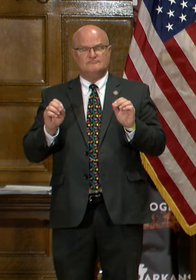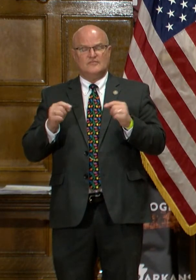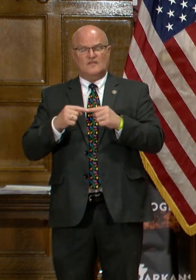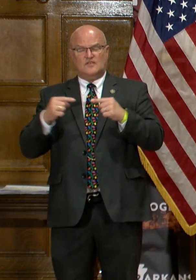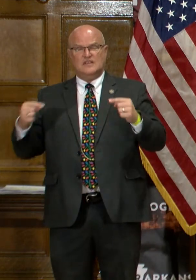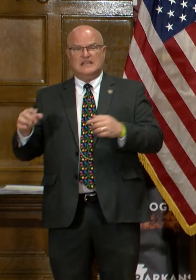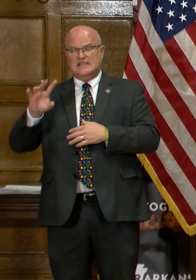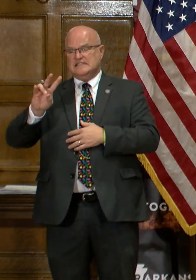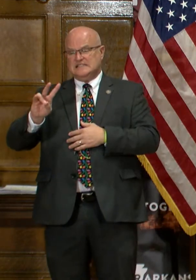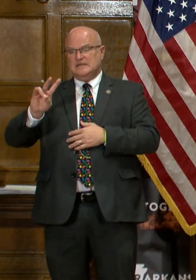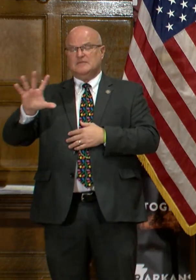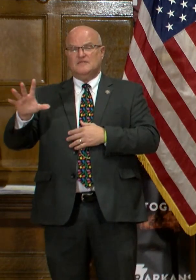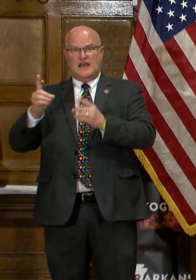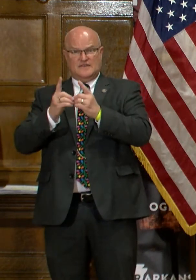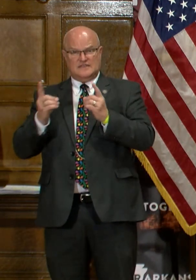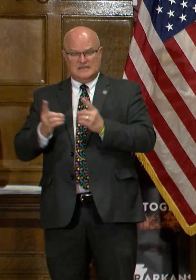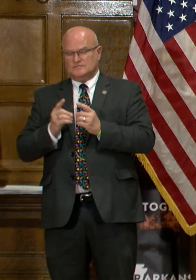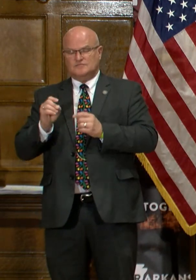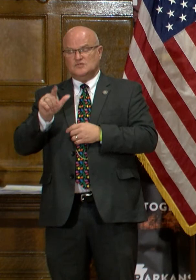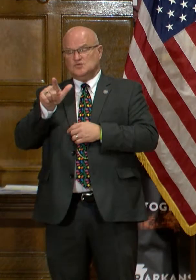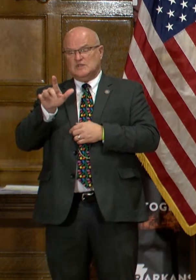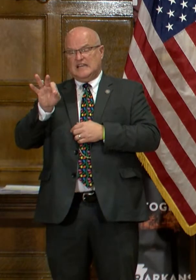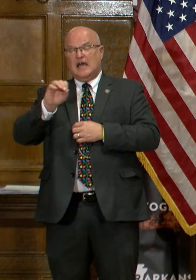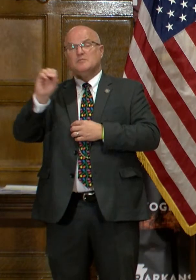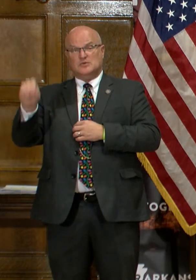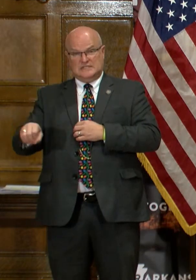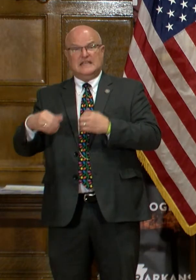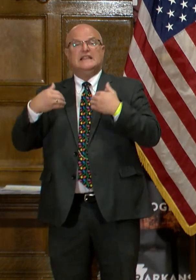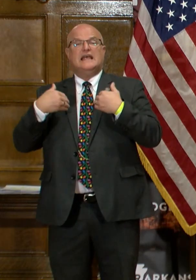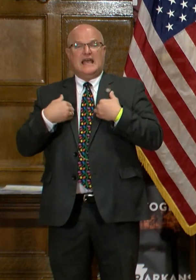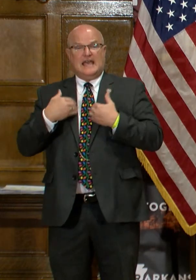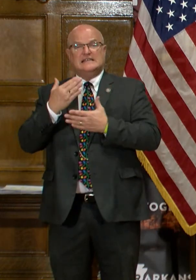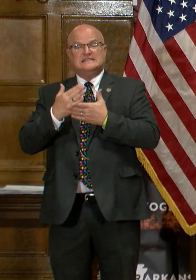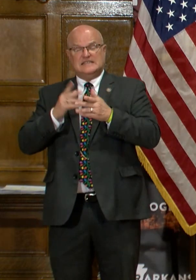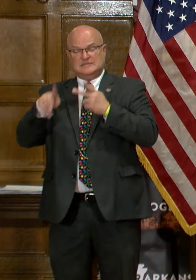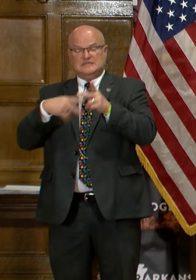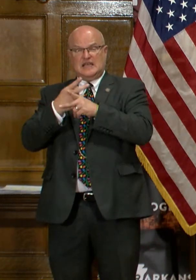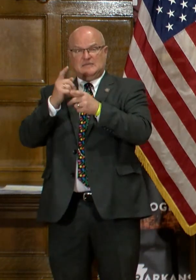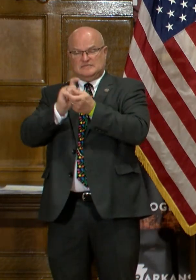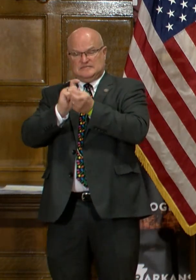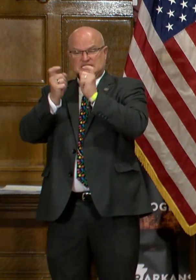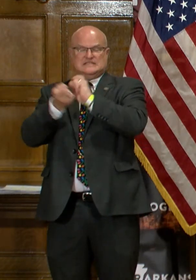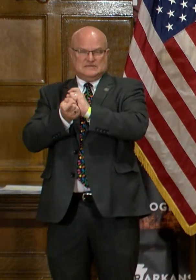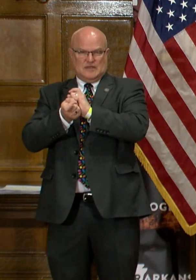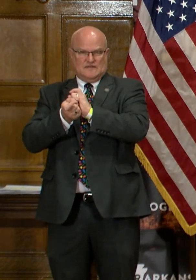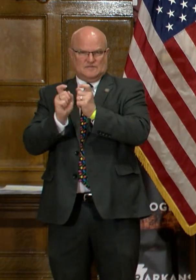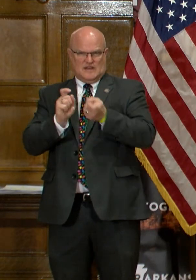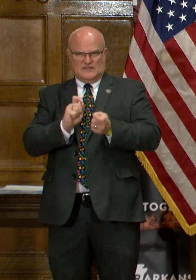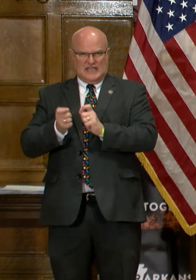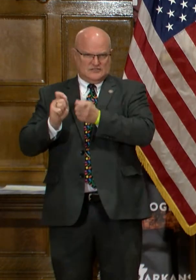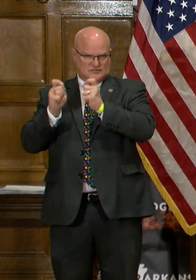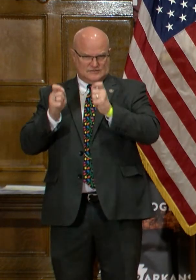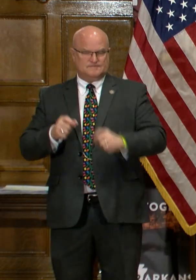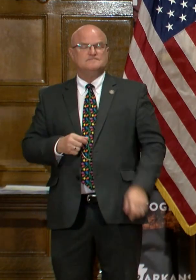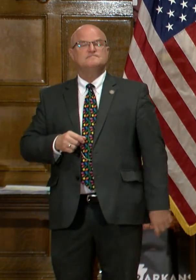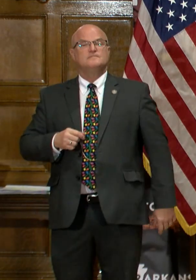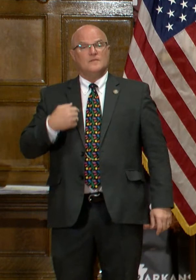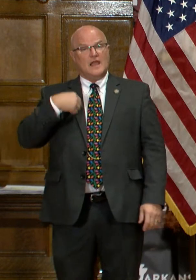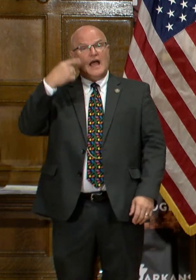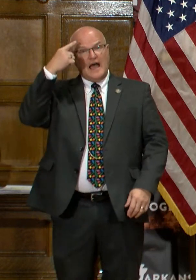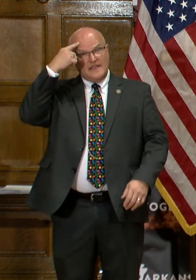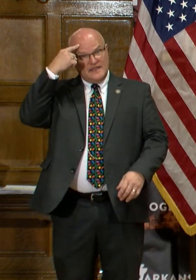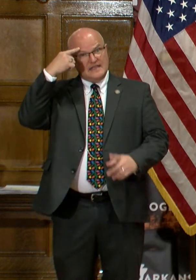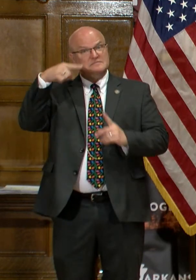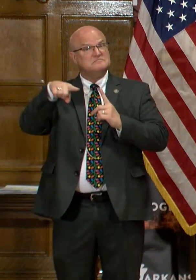versus 75 districts, or 29%, that have had some type of district-wide modification. I think this is a